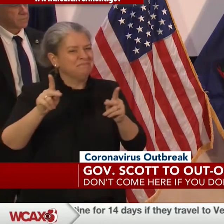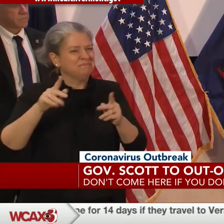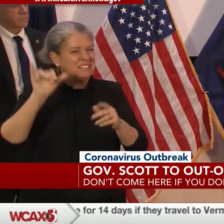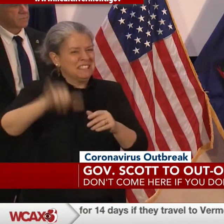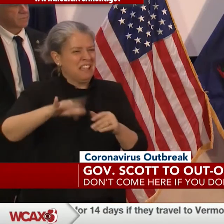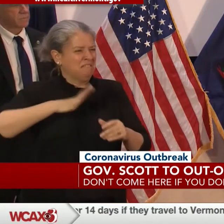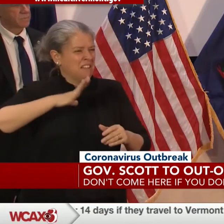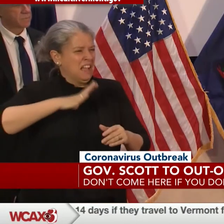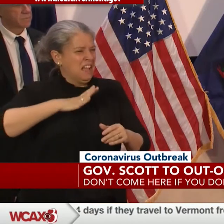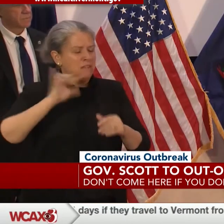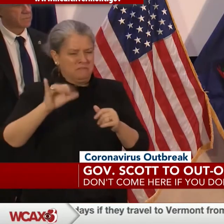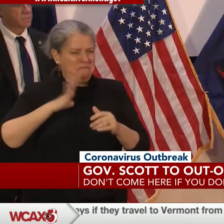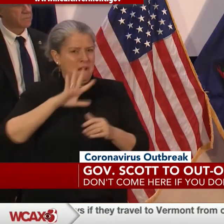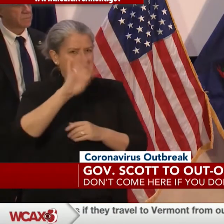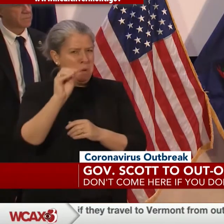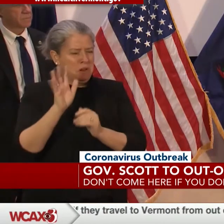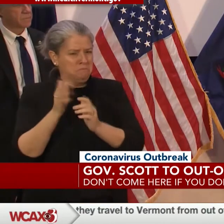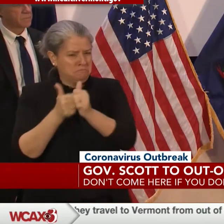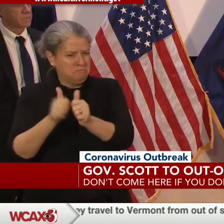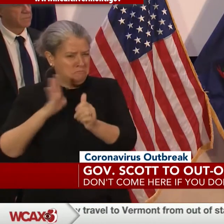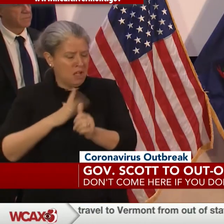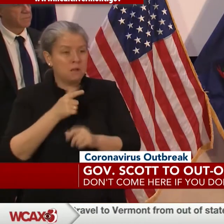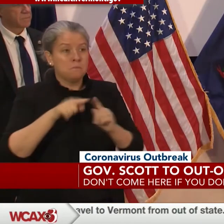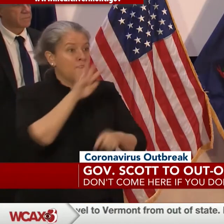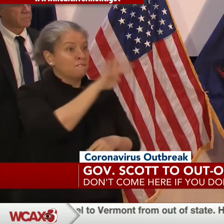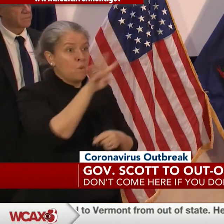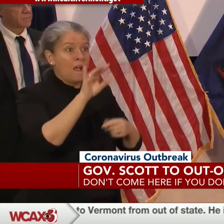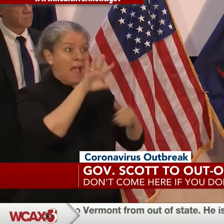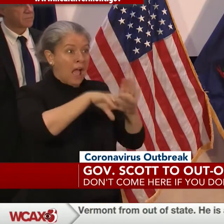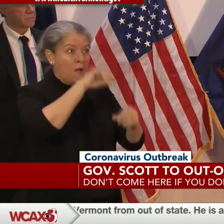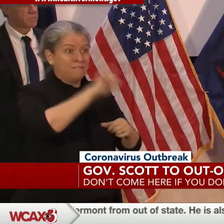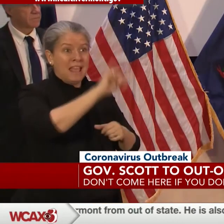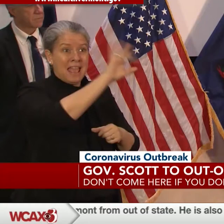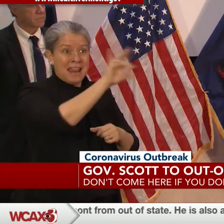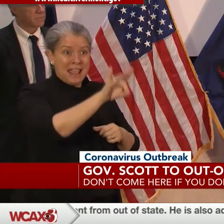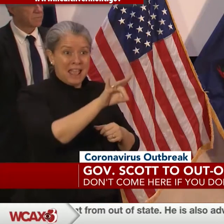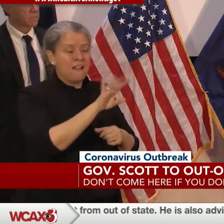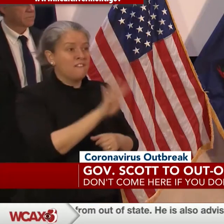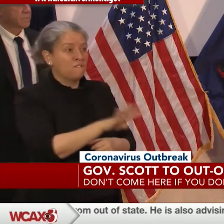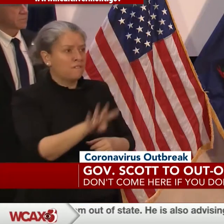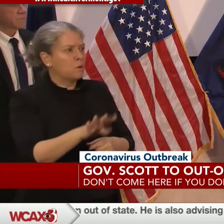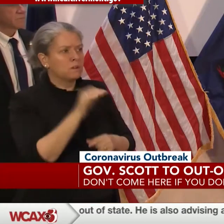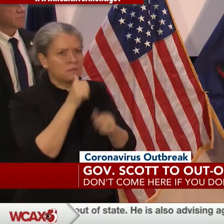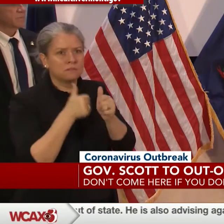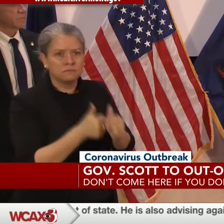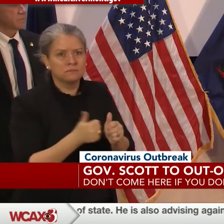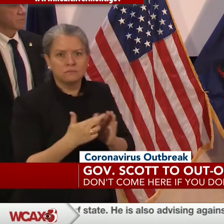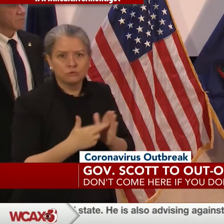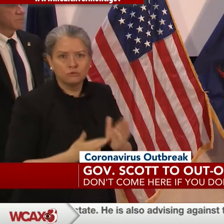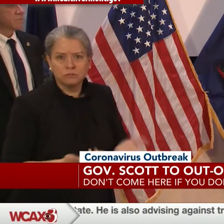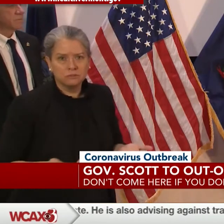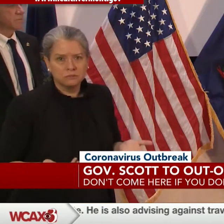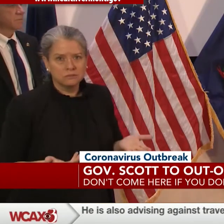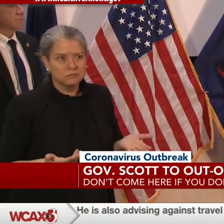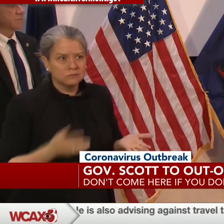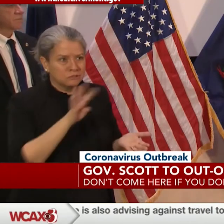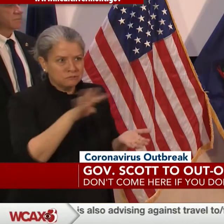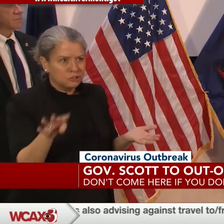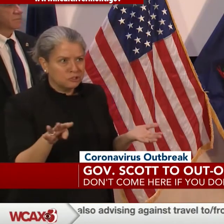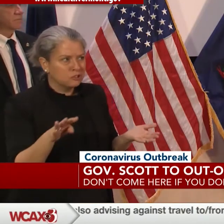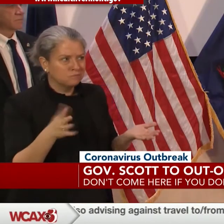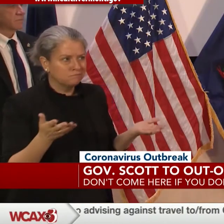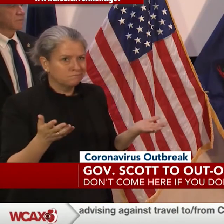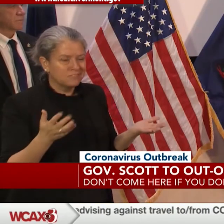like. 44 appear to be non-compliant. For those non-compliant properties, yesterday they received a